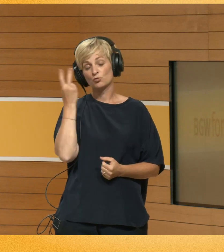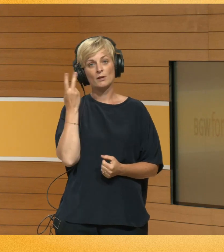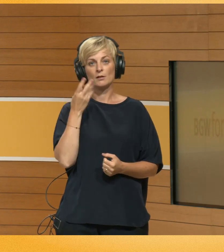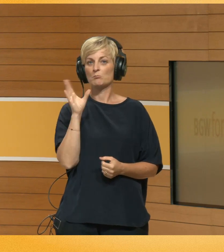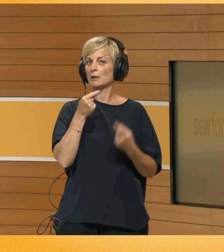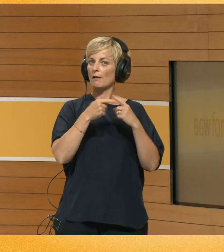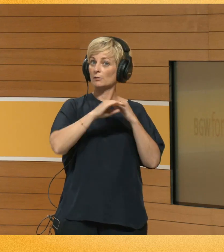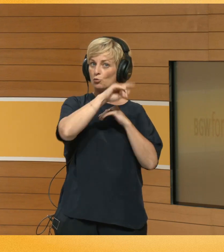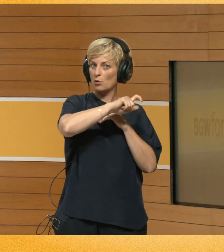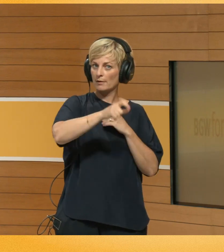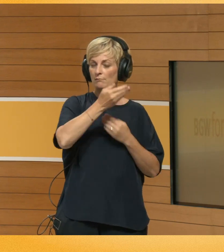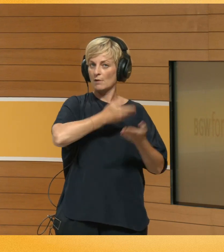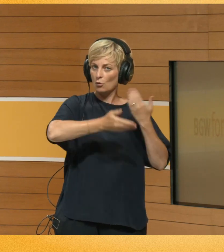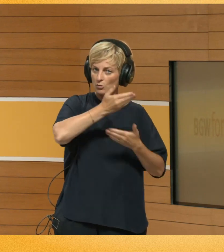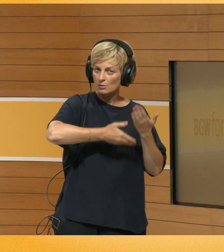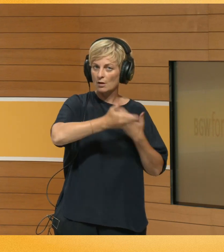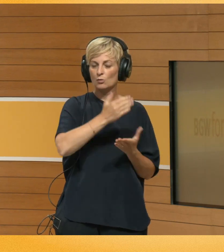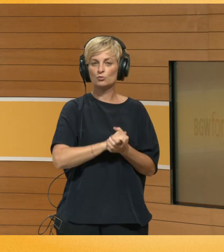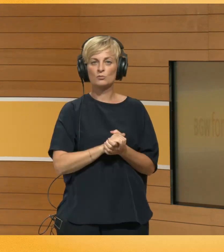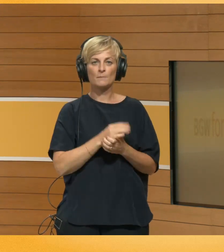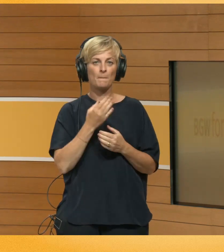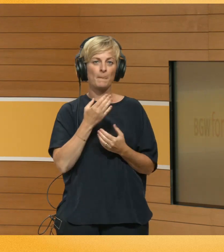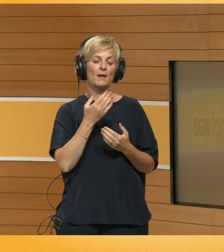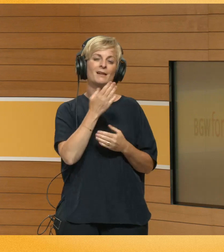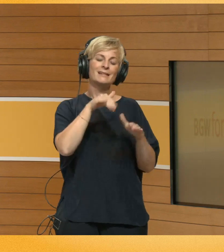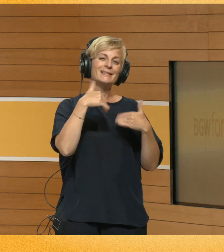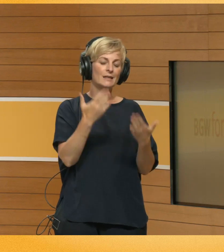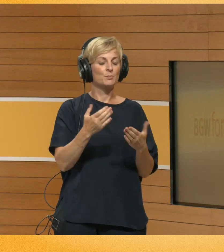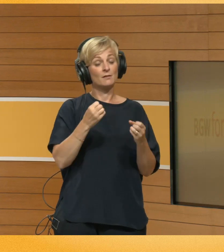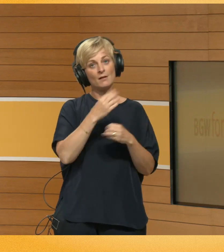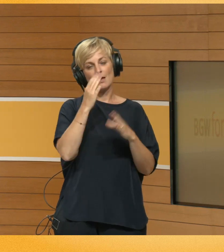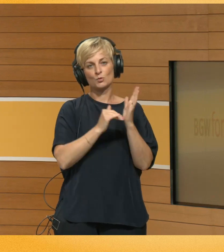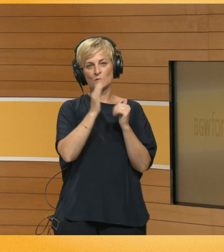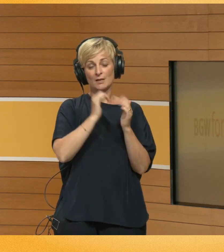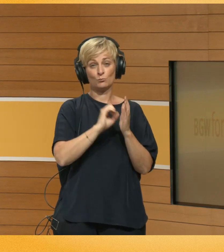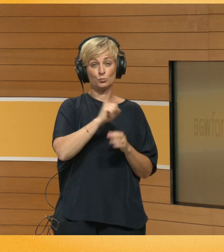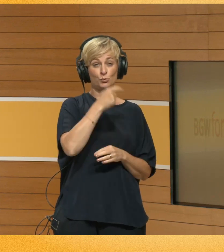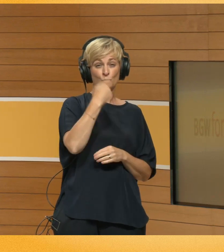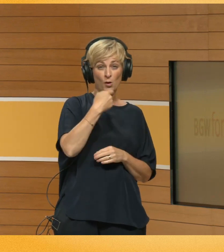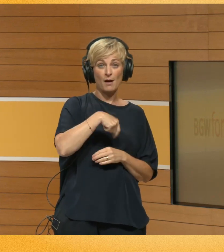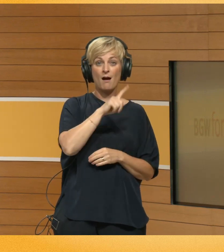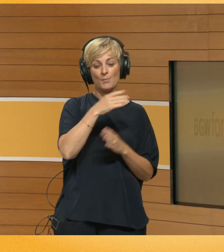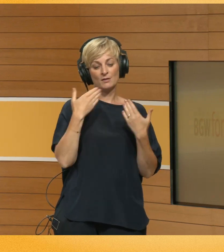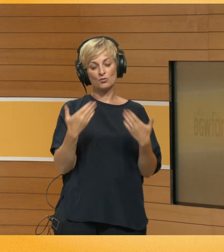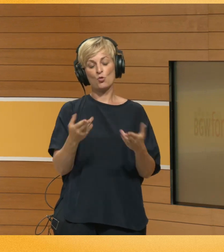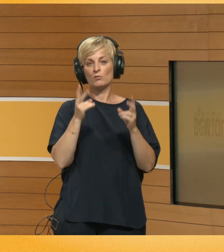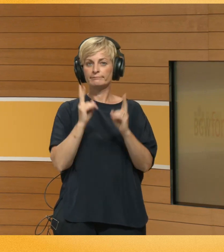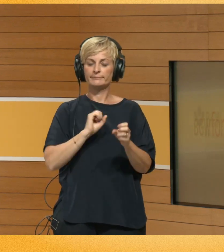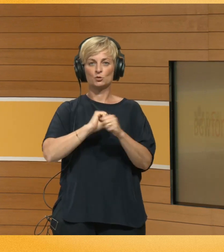very costly. They cost a lot of money, but they're best practices. I mean, they work really